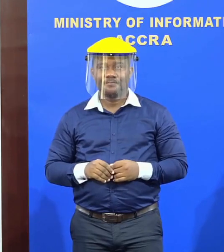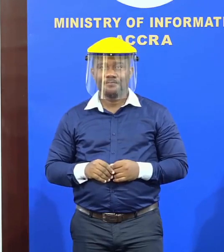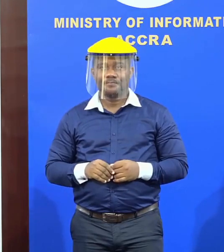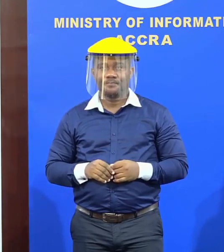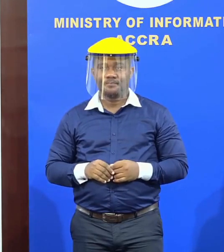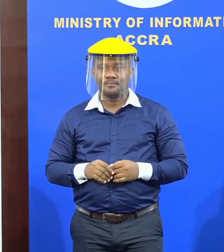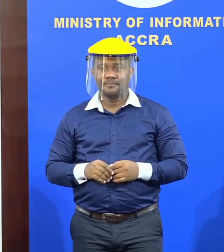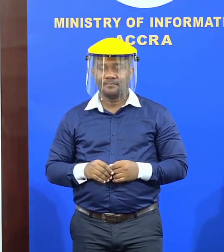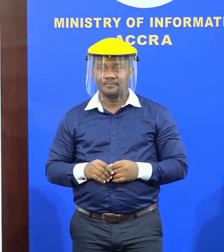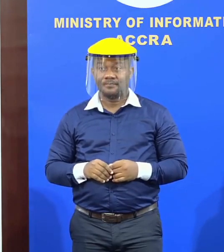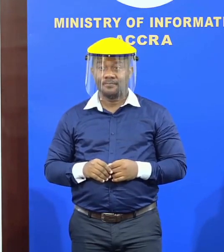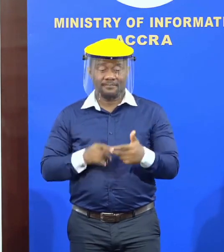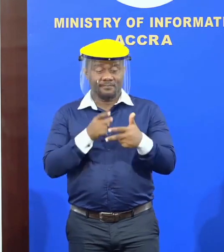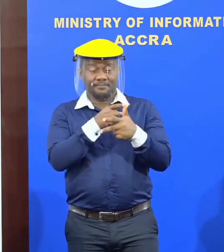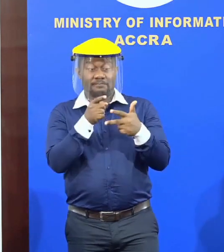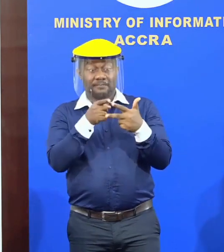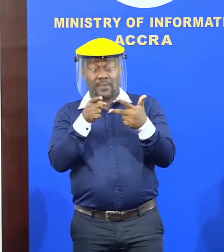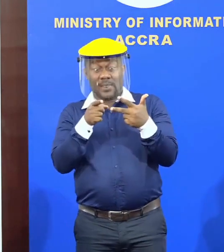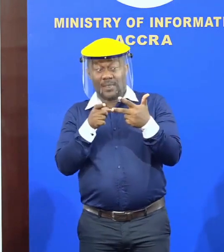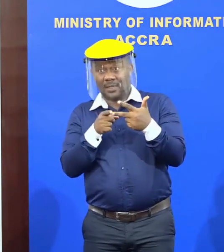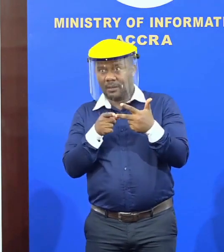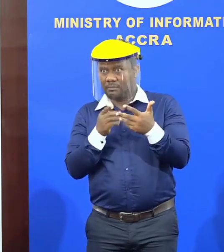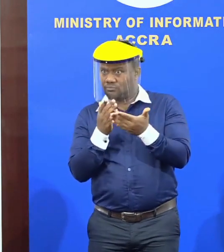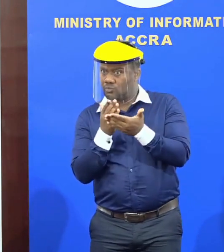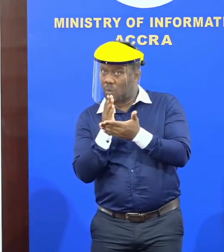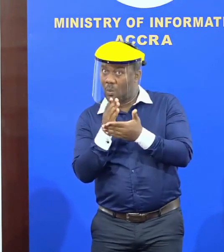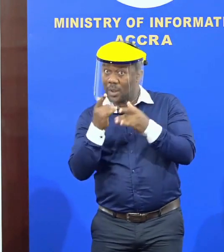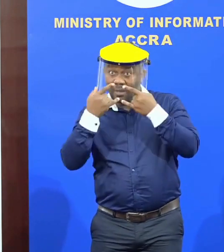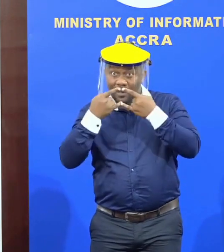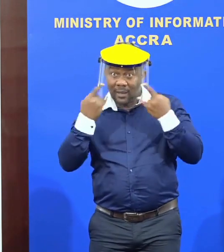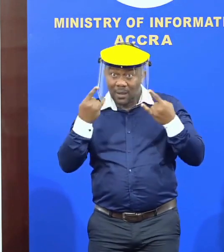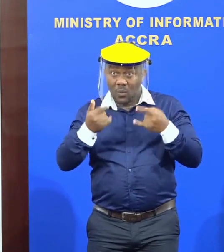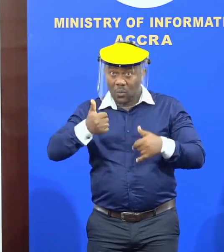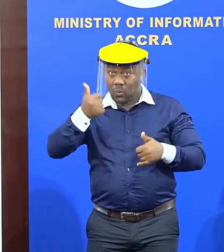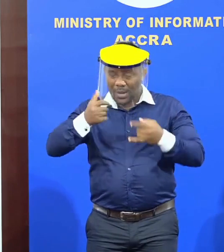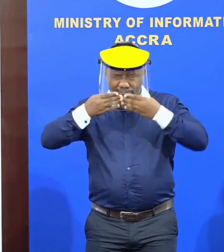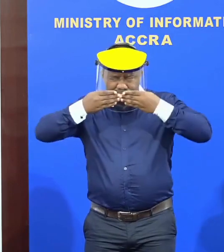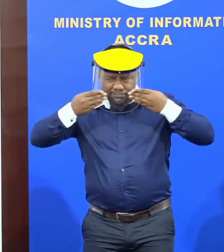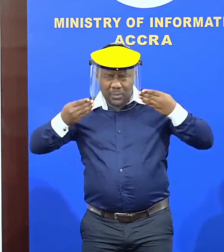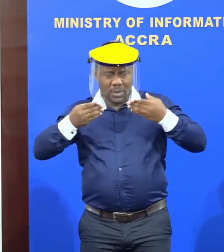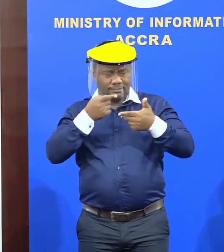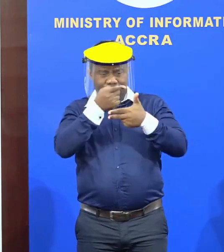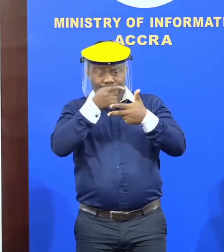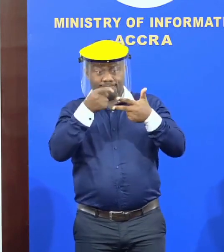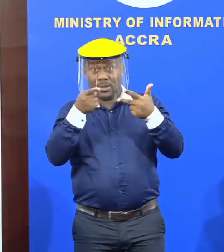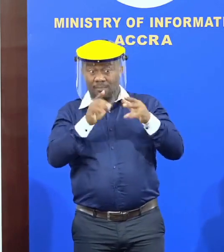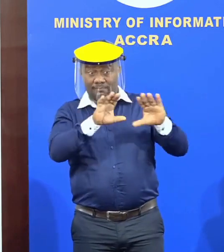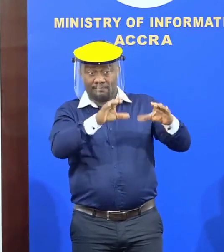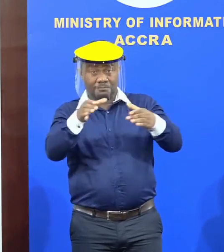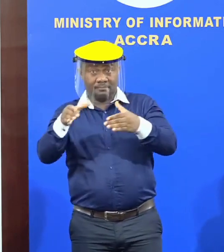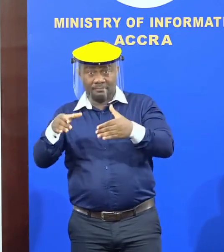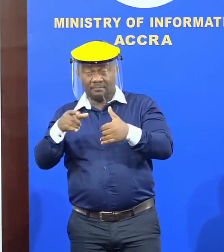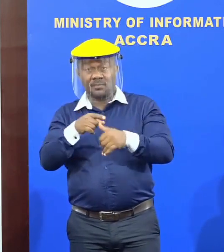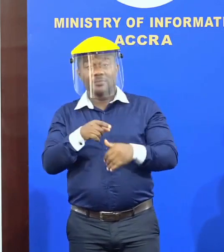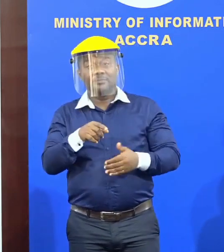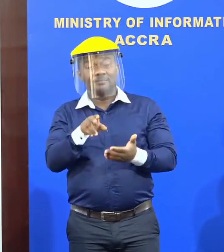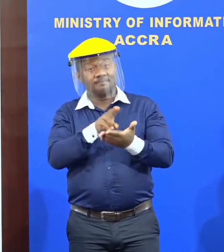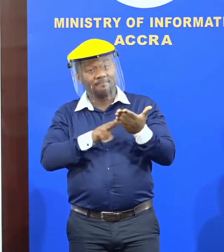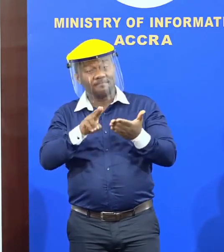The top 3 communities located location that had the highest proportion of people wearing the mask correctly were University of